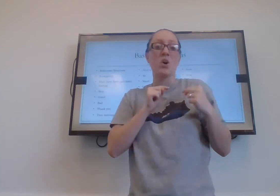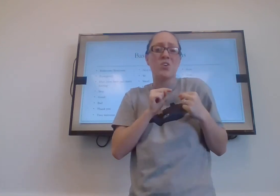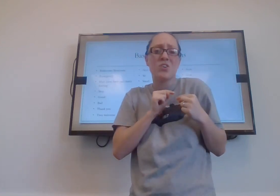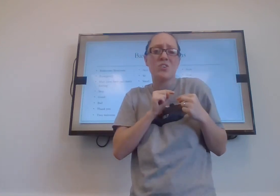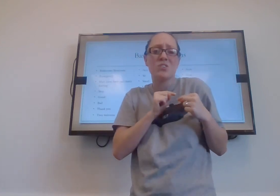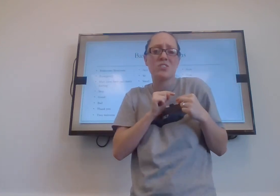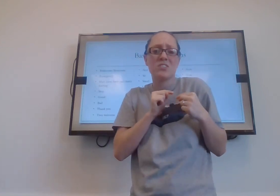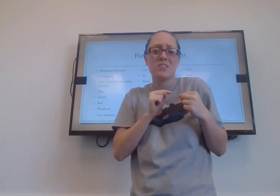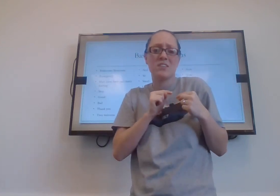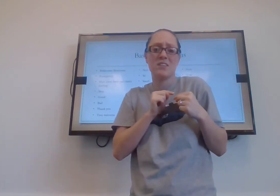heart hurts,